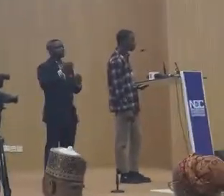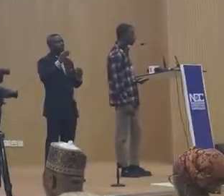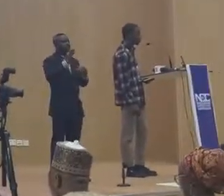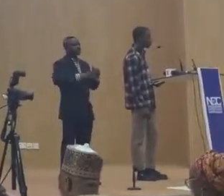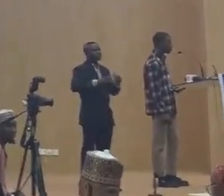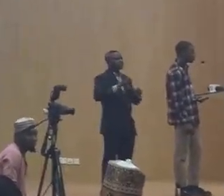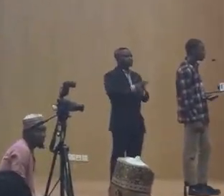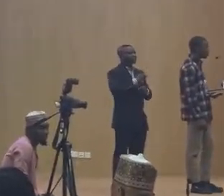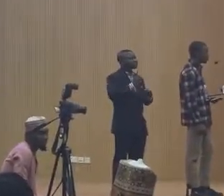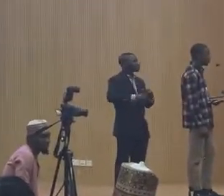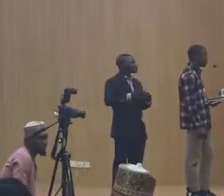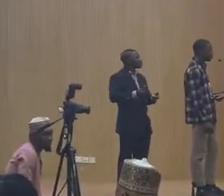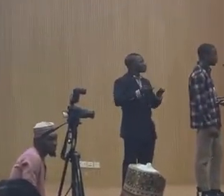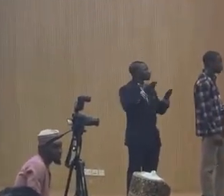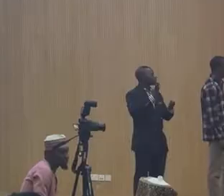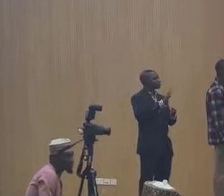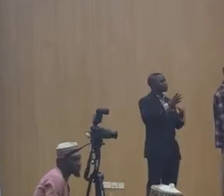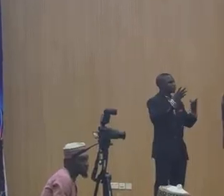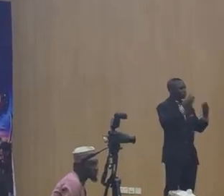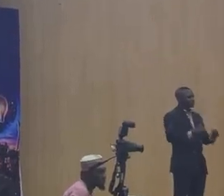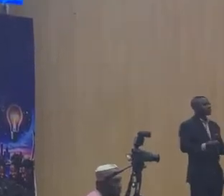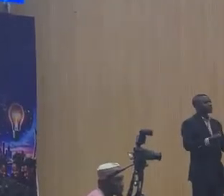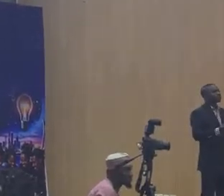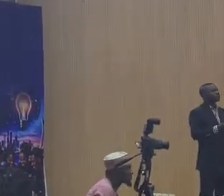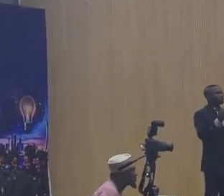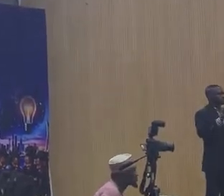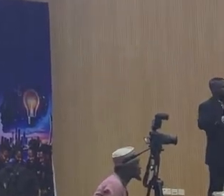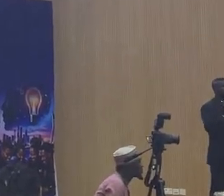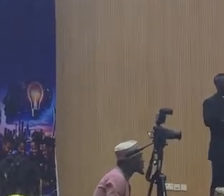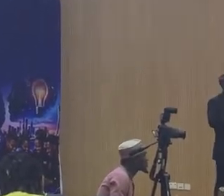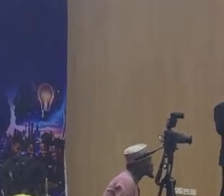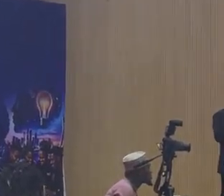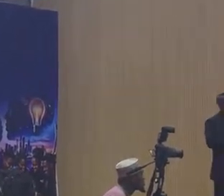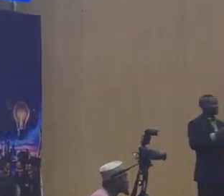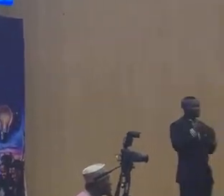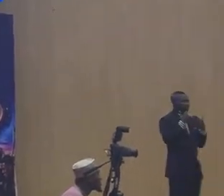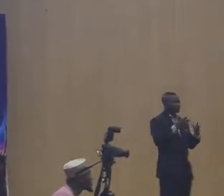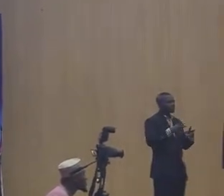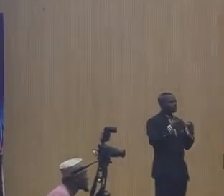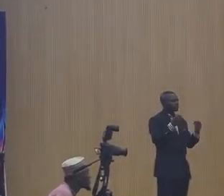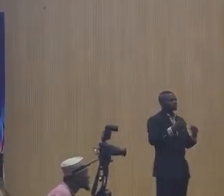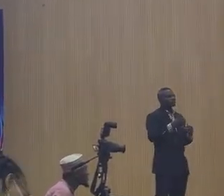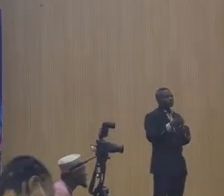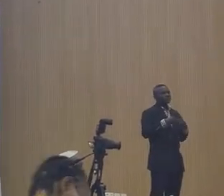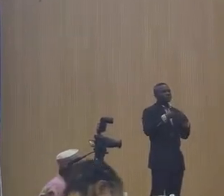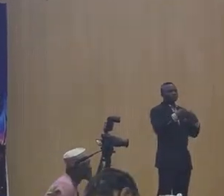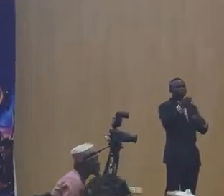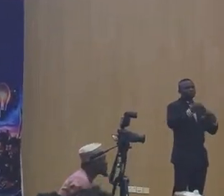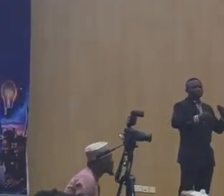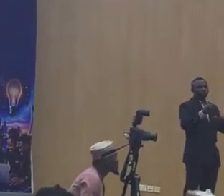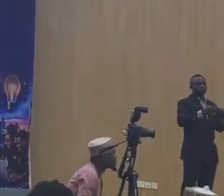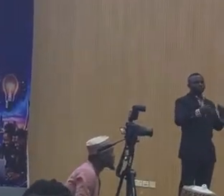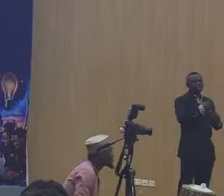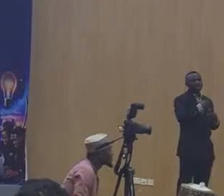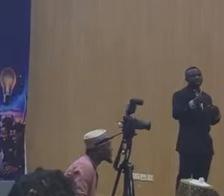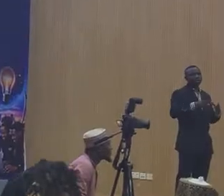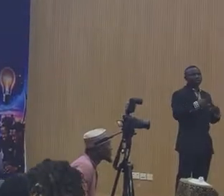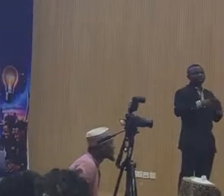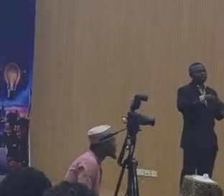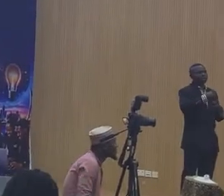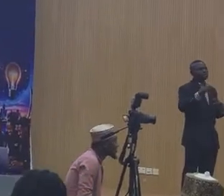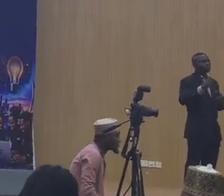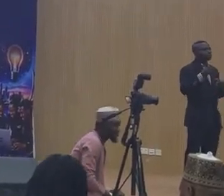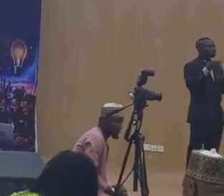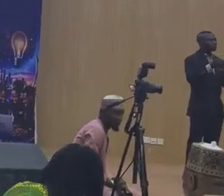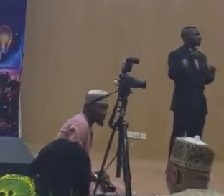enough to present your solutions. Yes, so thank you very much, lead judge, and then any